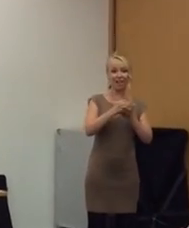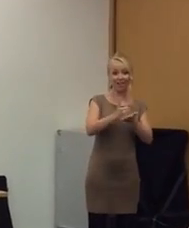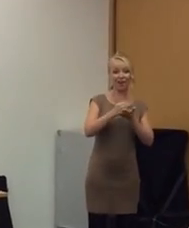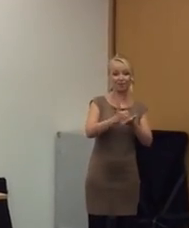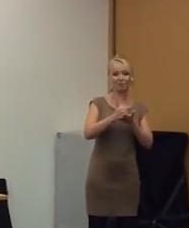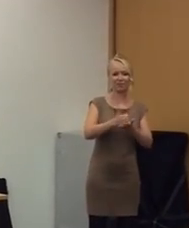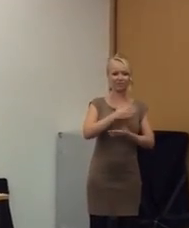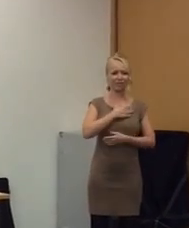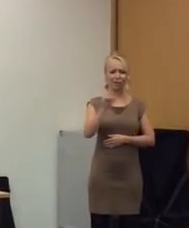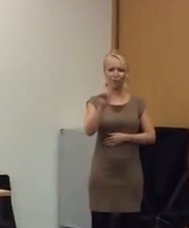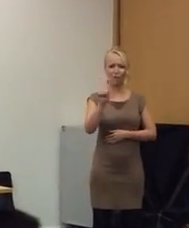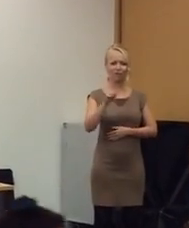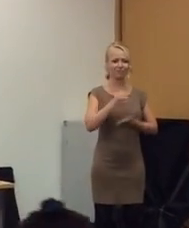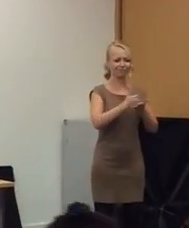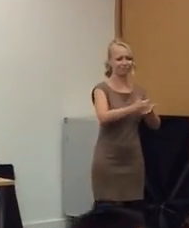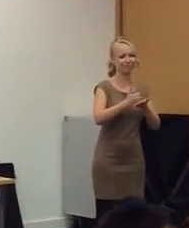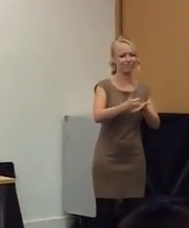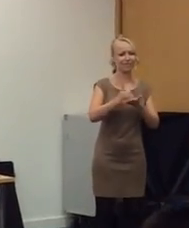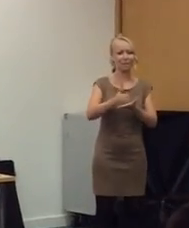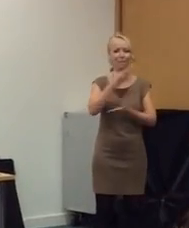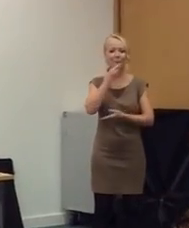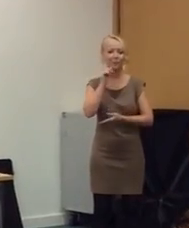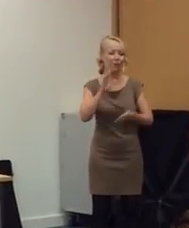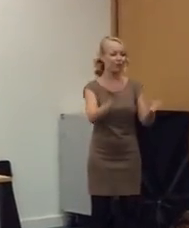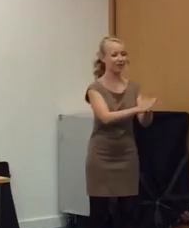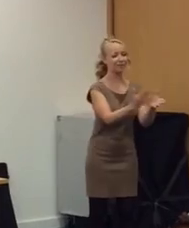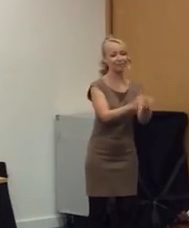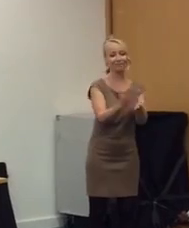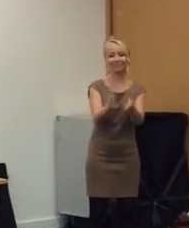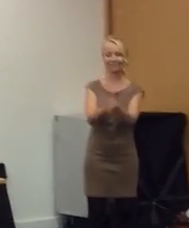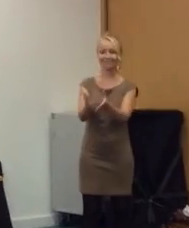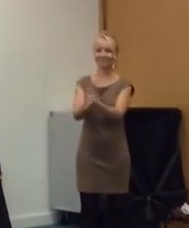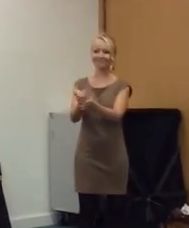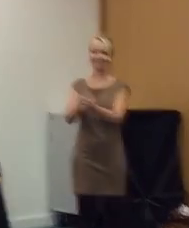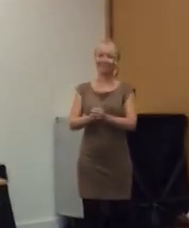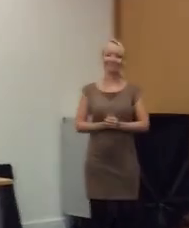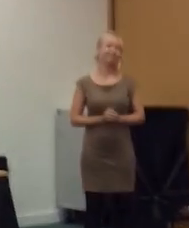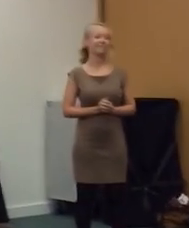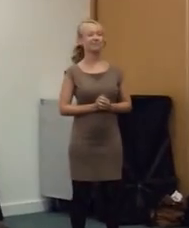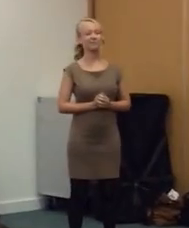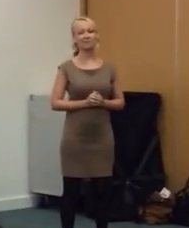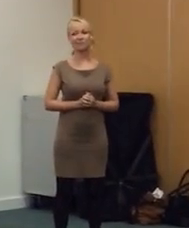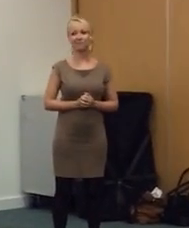and make people happy. So what did they do? Well,